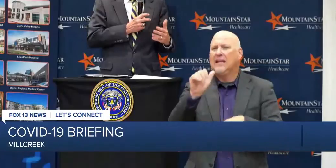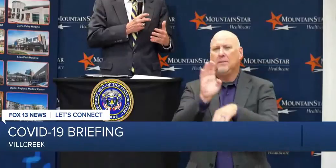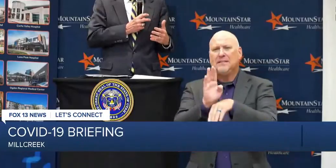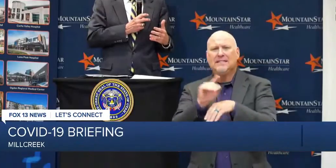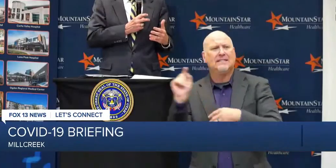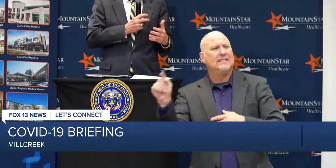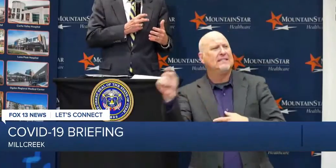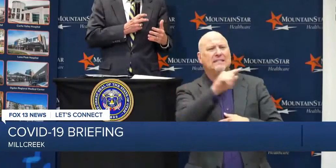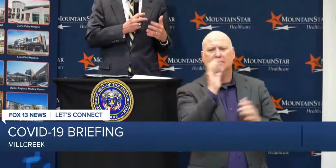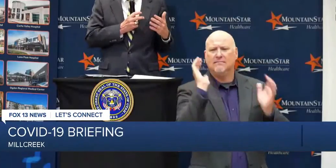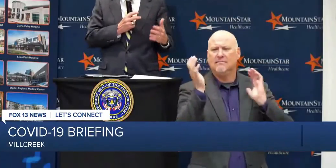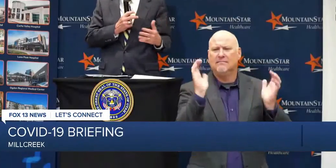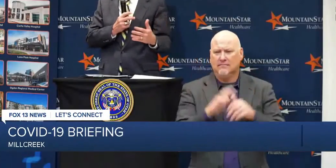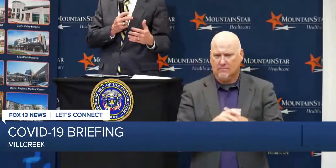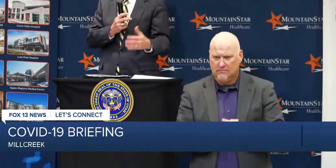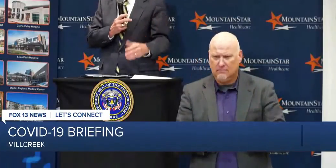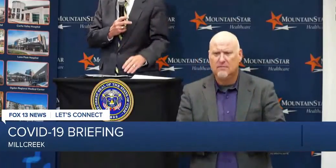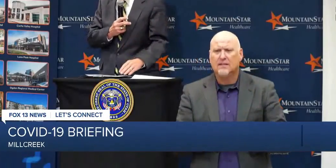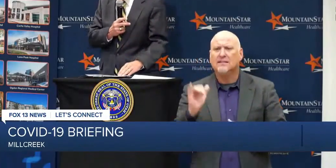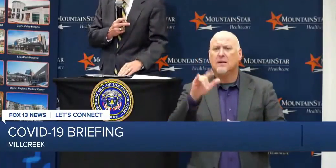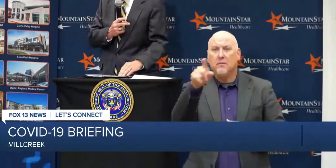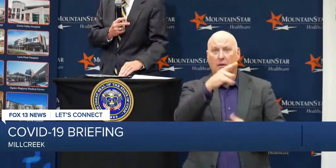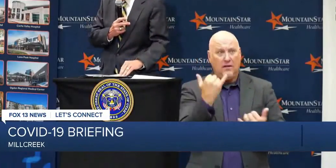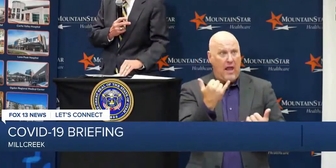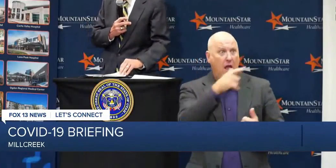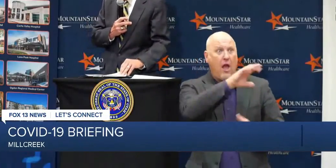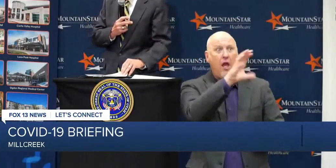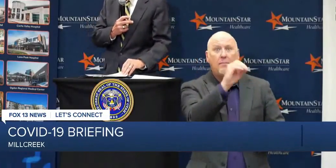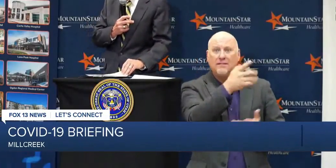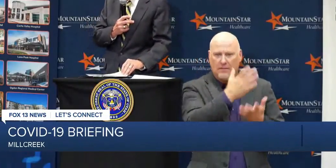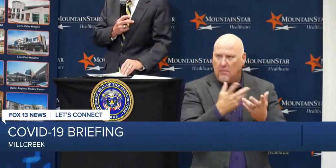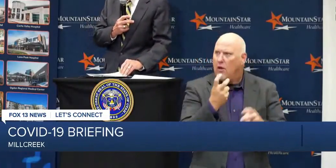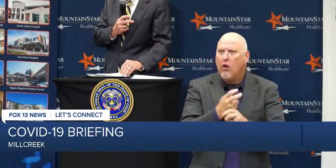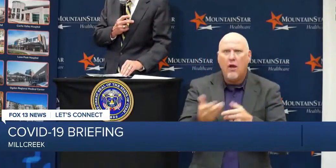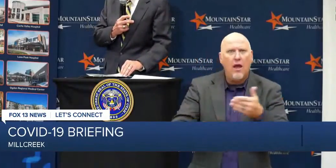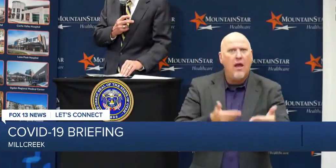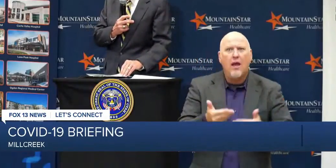skilled workforce. We're no different. Intermountain